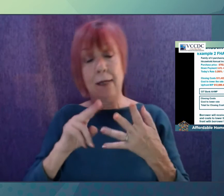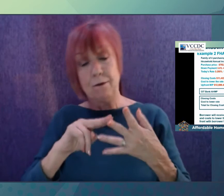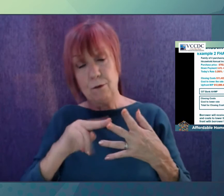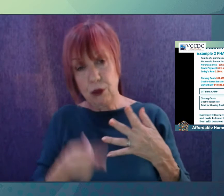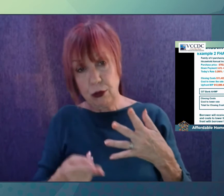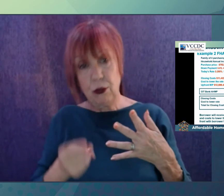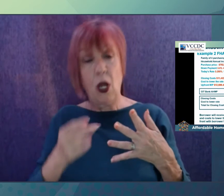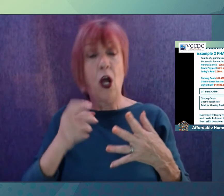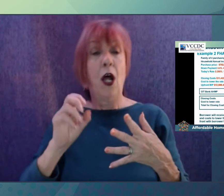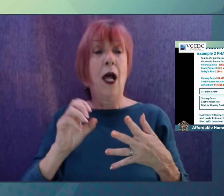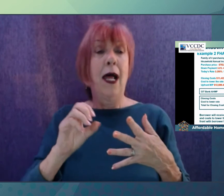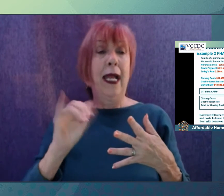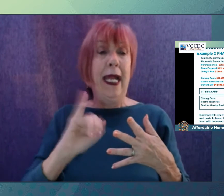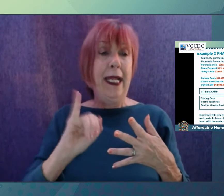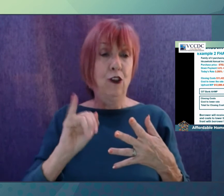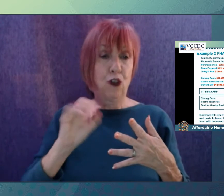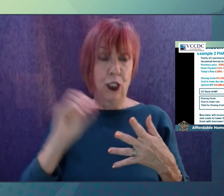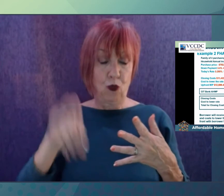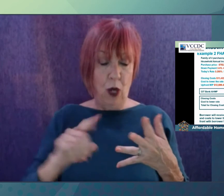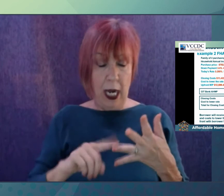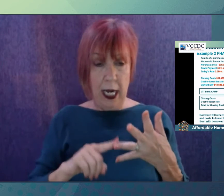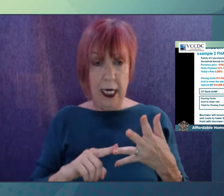almost $7,000, we're at